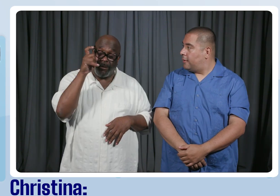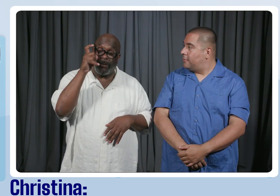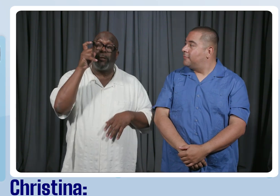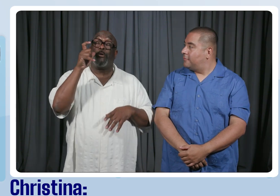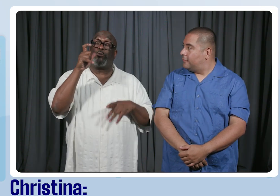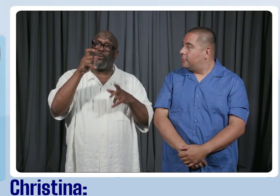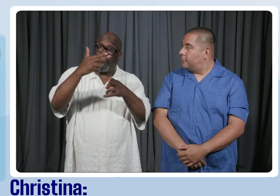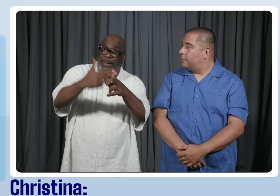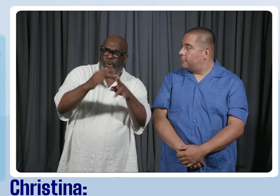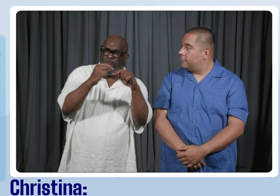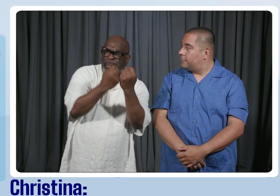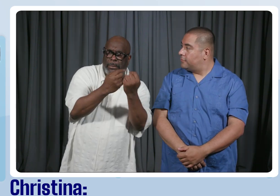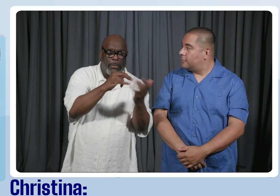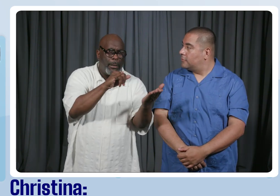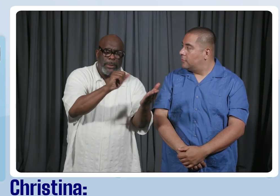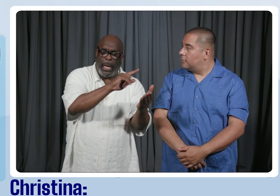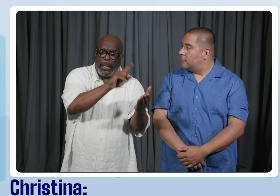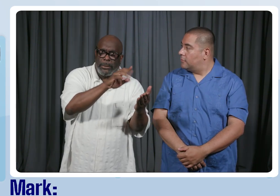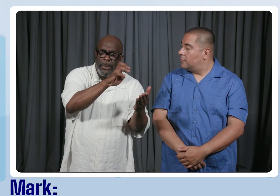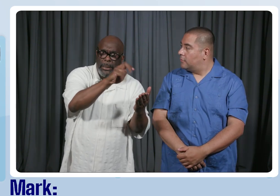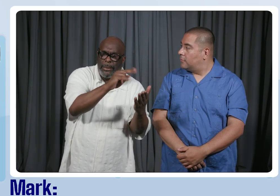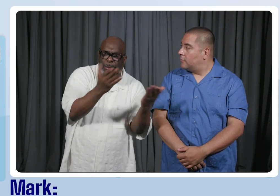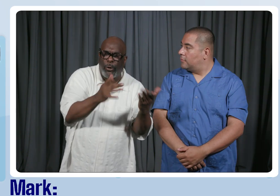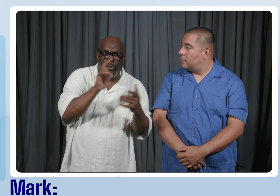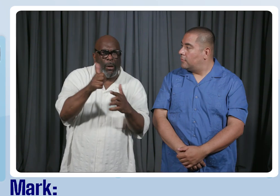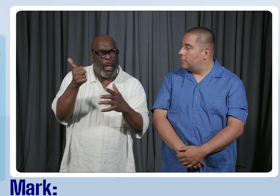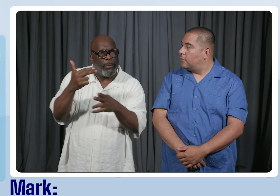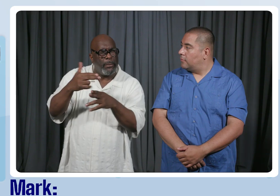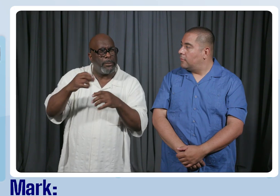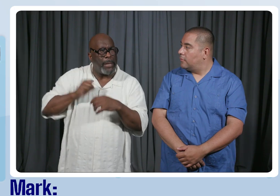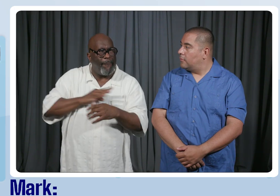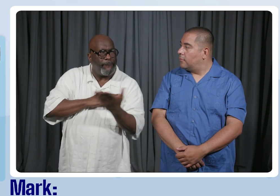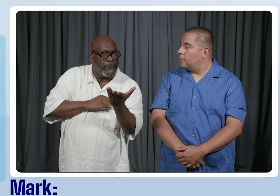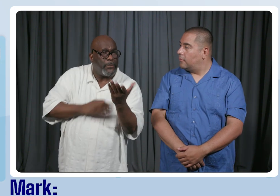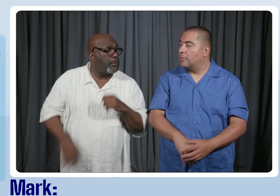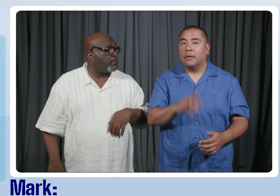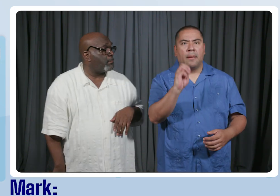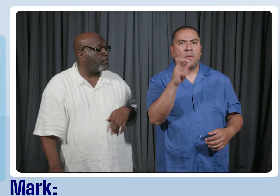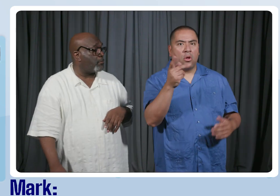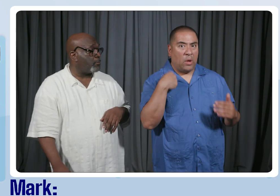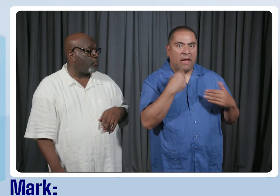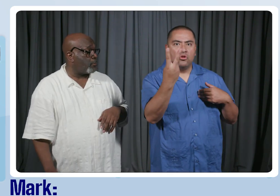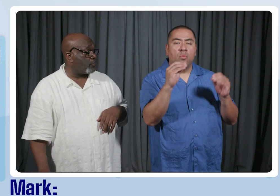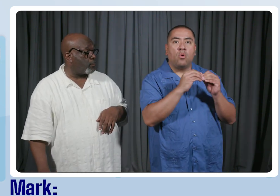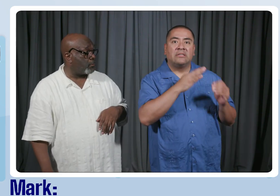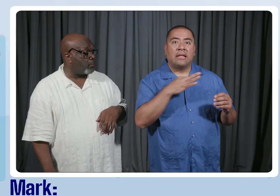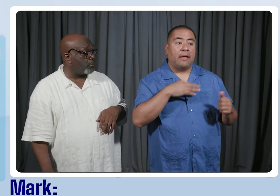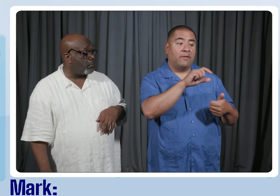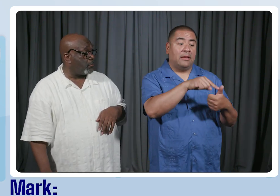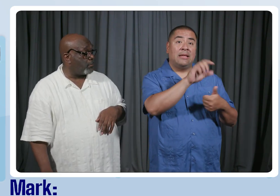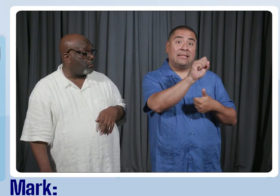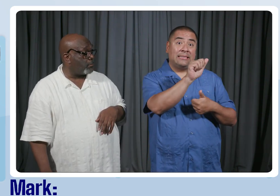but who else helps with HomeMod? We do have 2 additional staff, Sam and Jamie, who are currently back